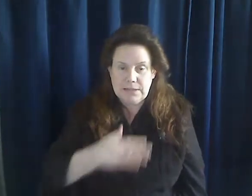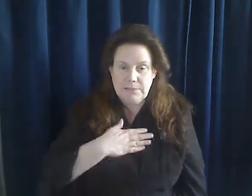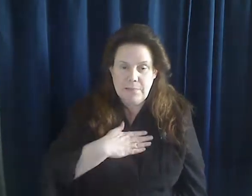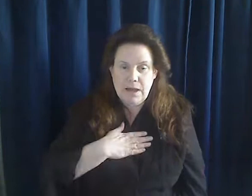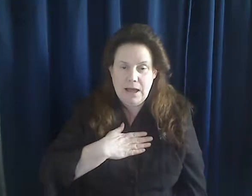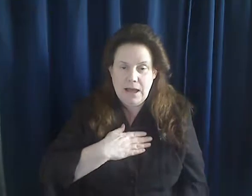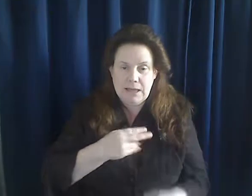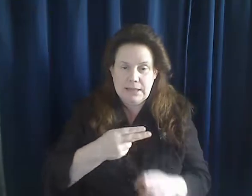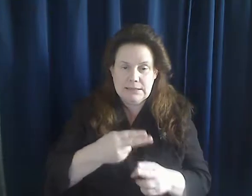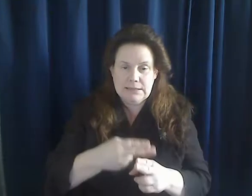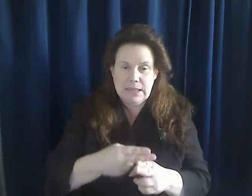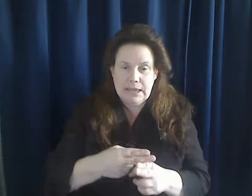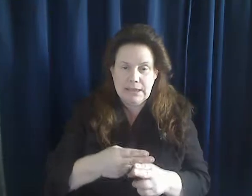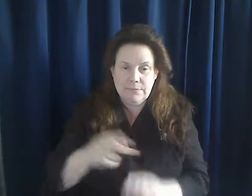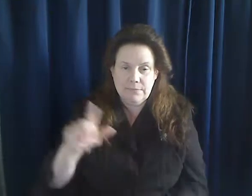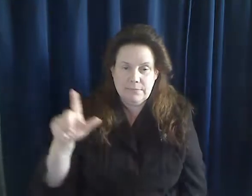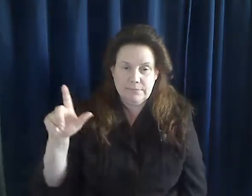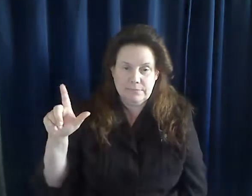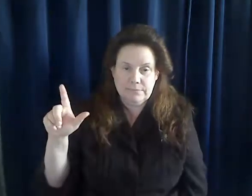said my name,